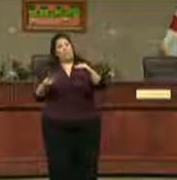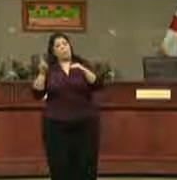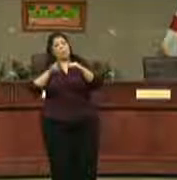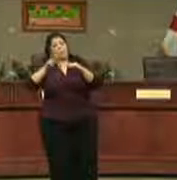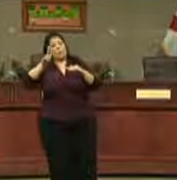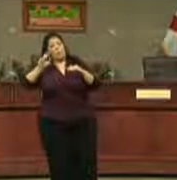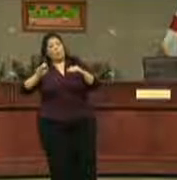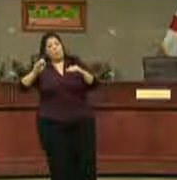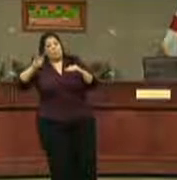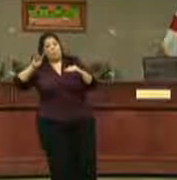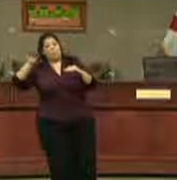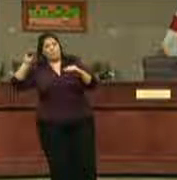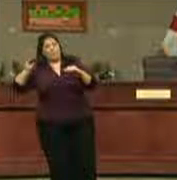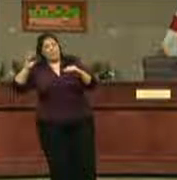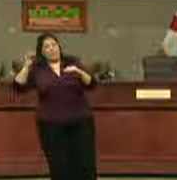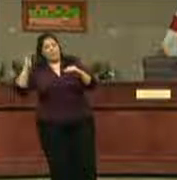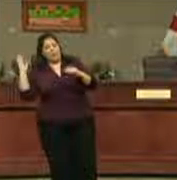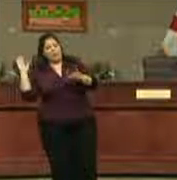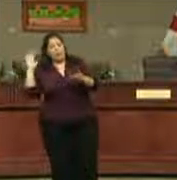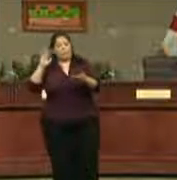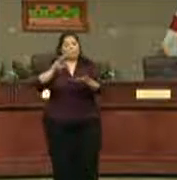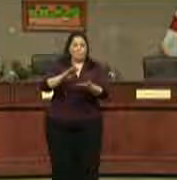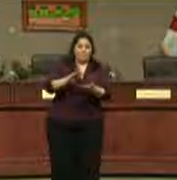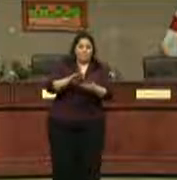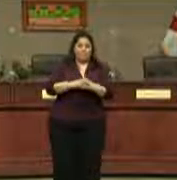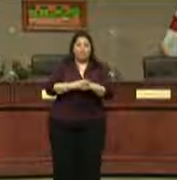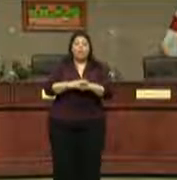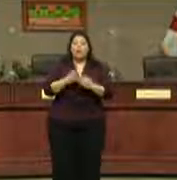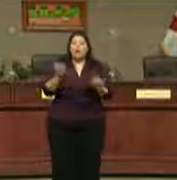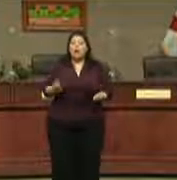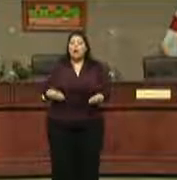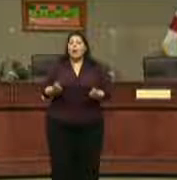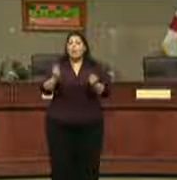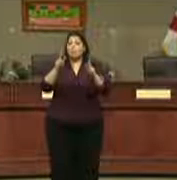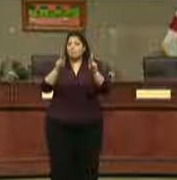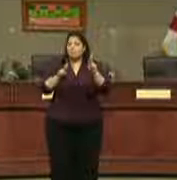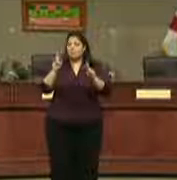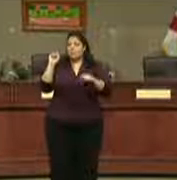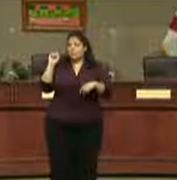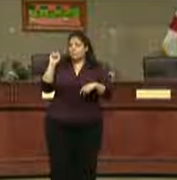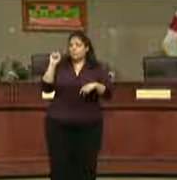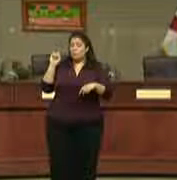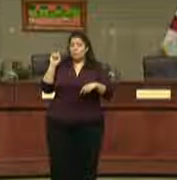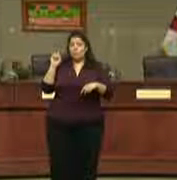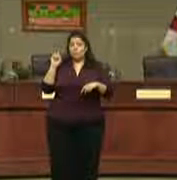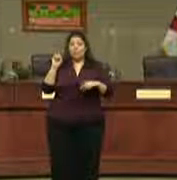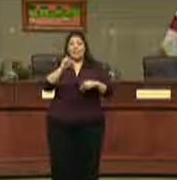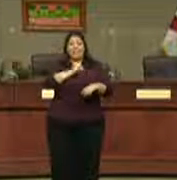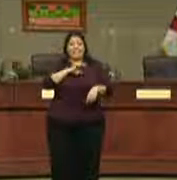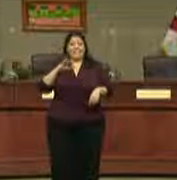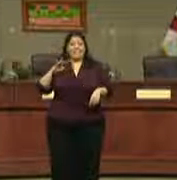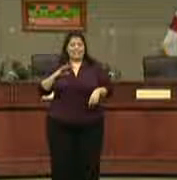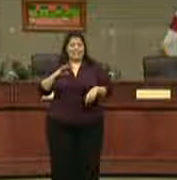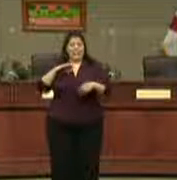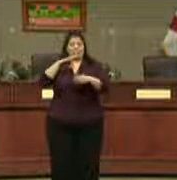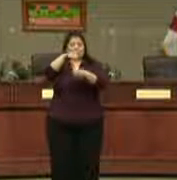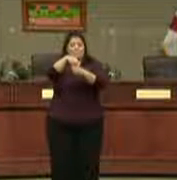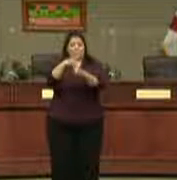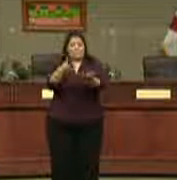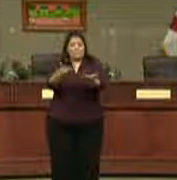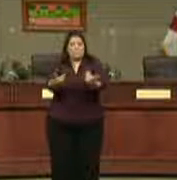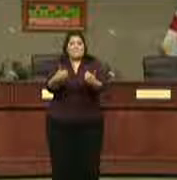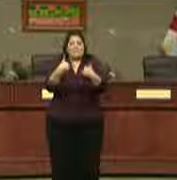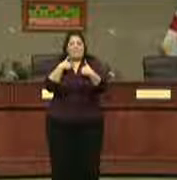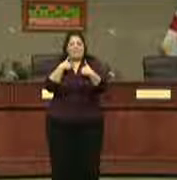believe. And here you have number of residents and number of staff with positive COVID